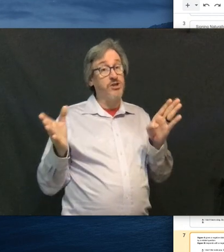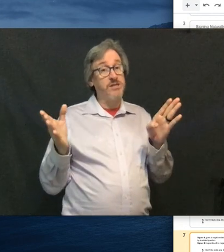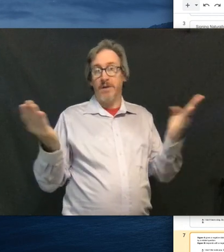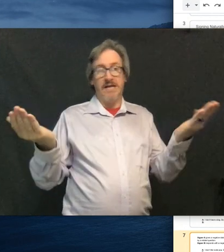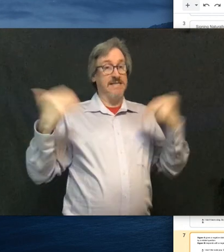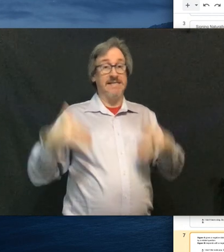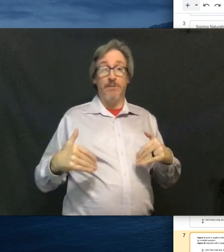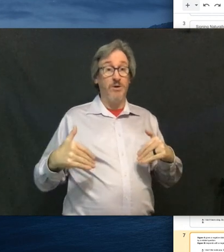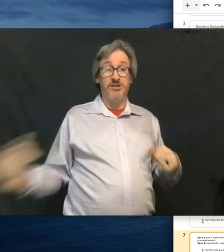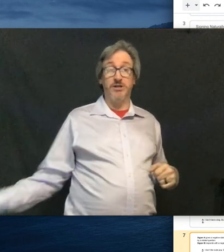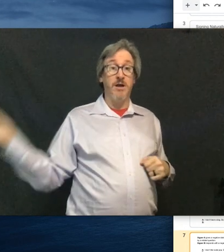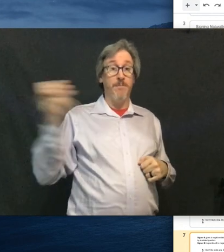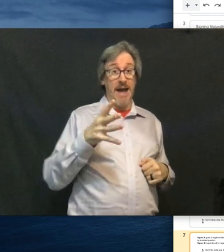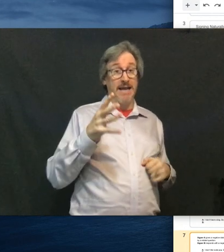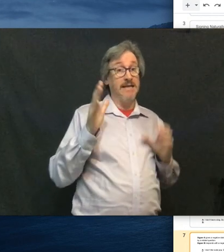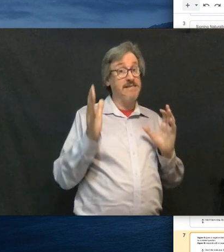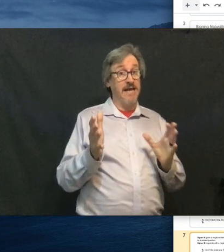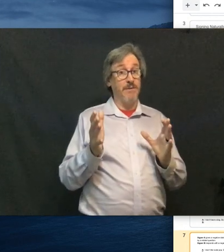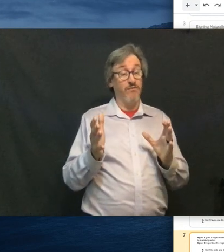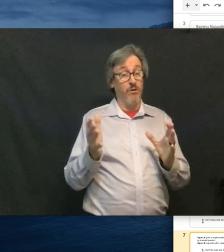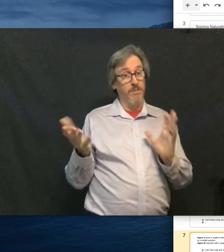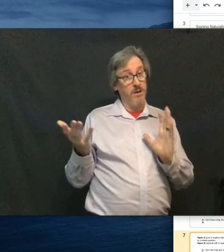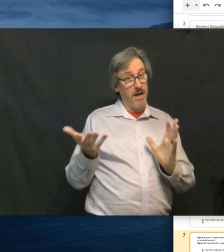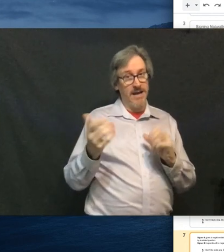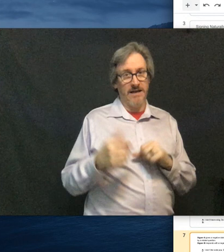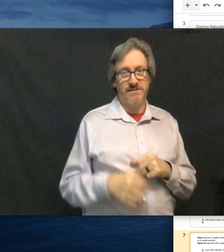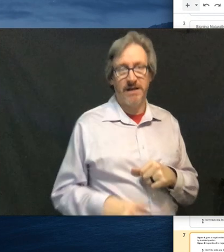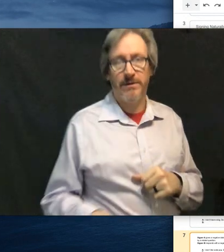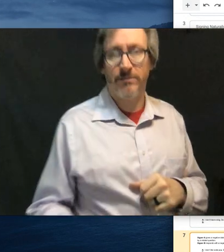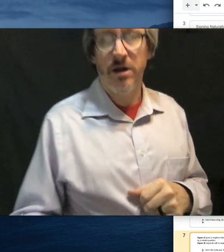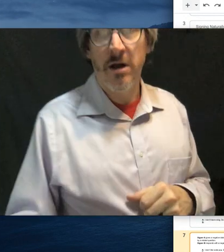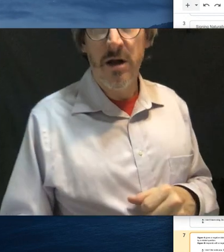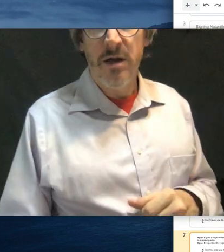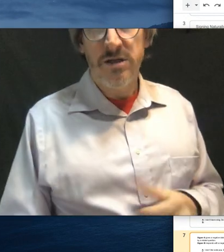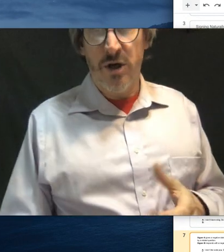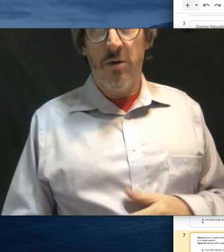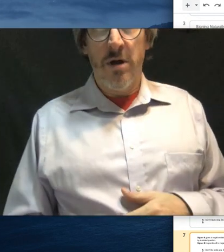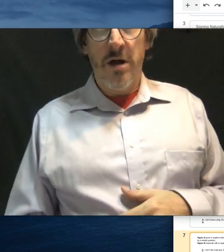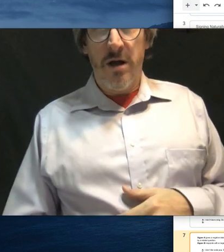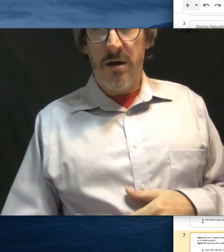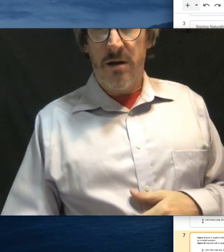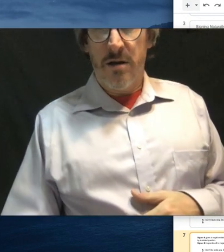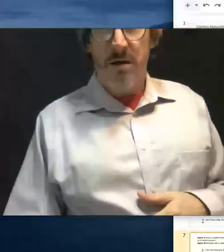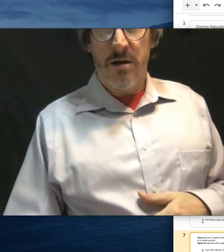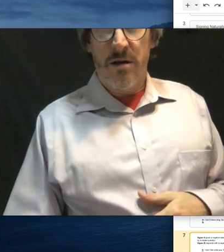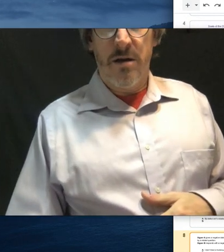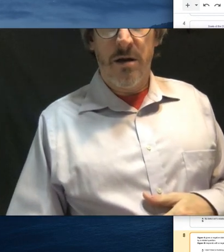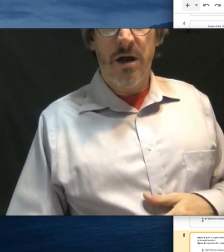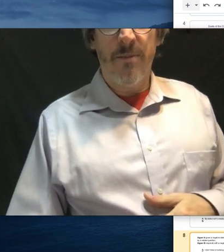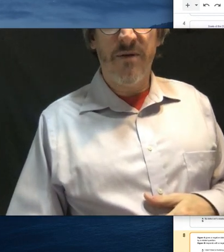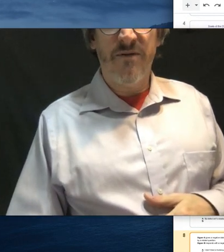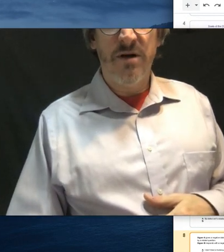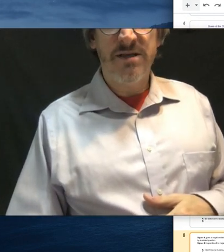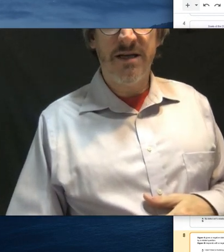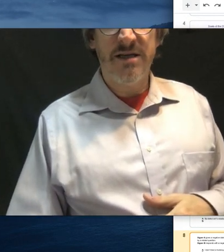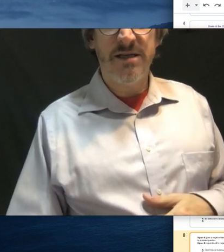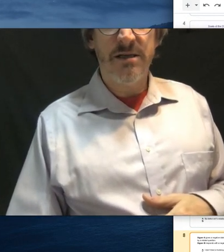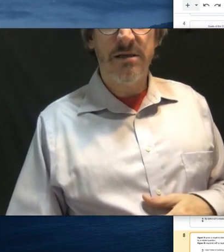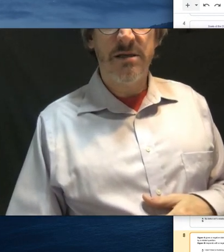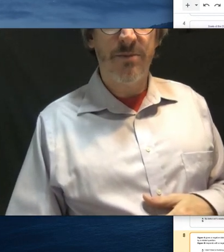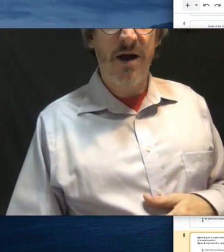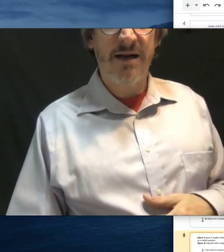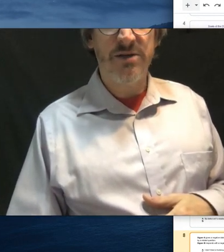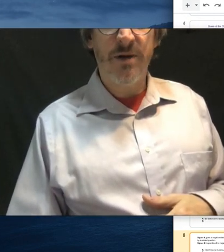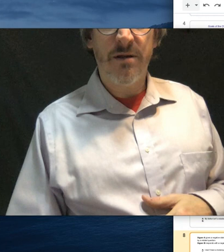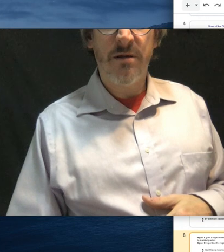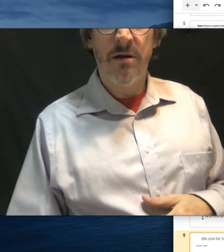So it's the same question back in statement form, a negative statement. So a couple of